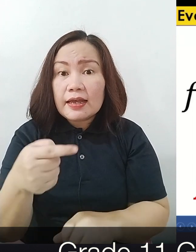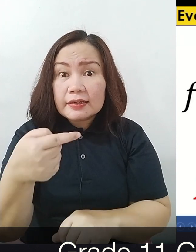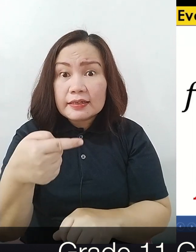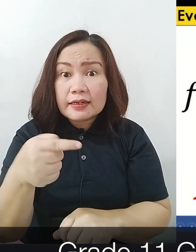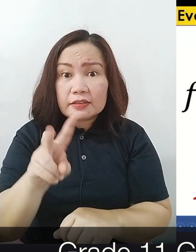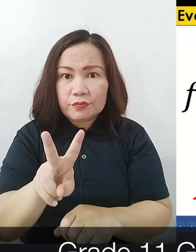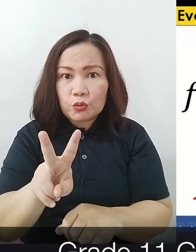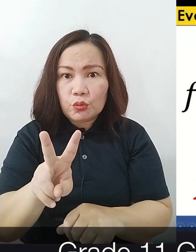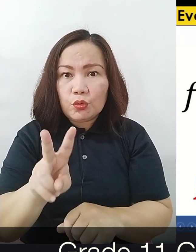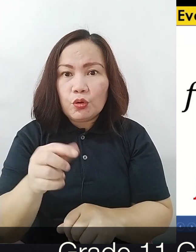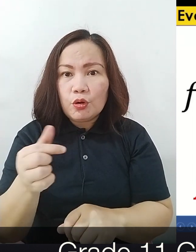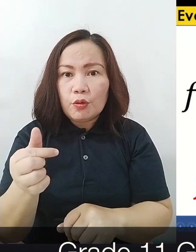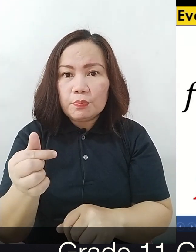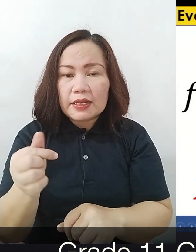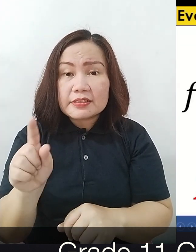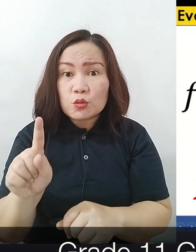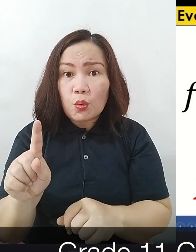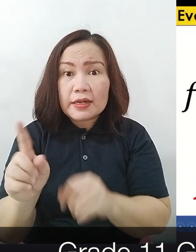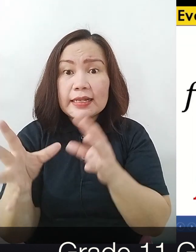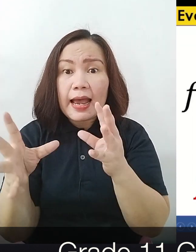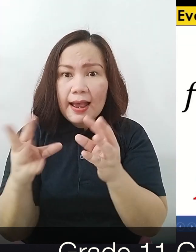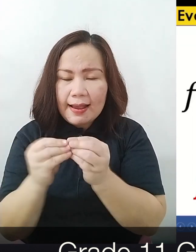plus 1, we need to add.